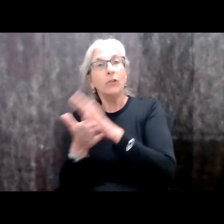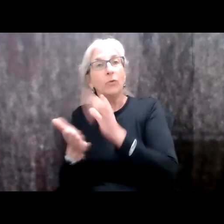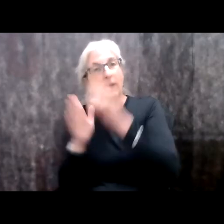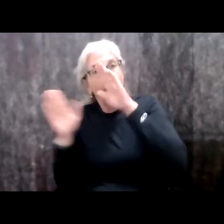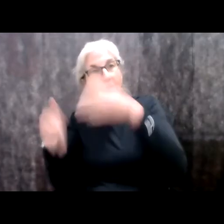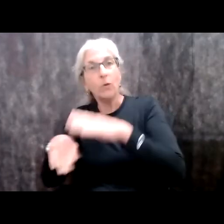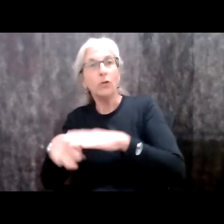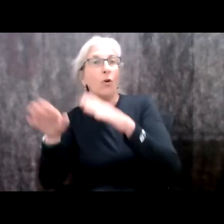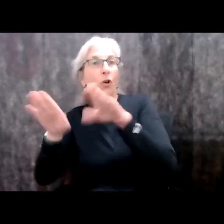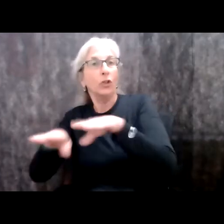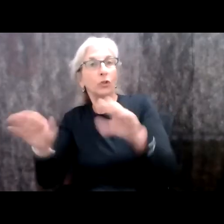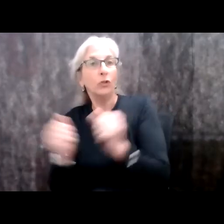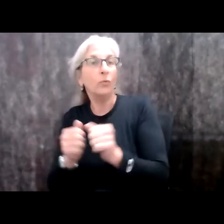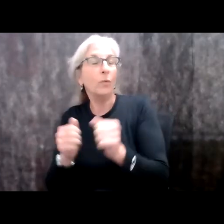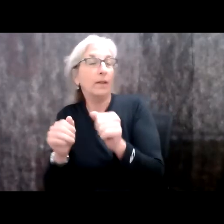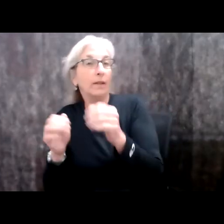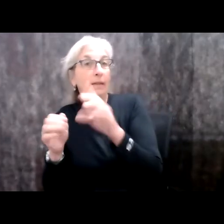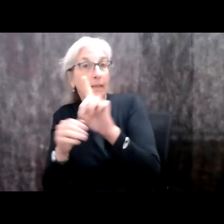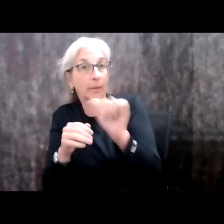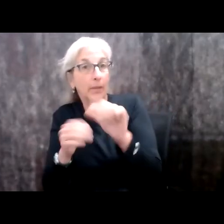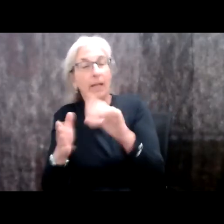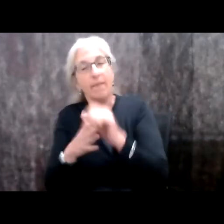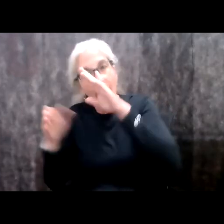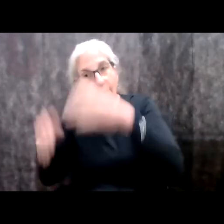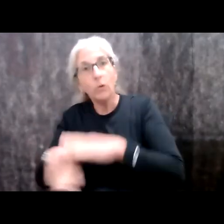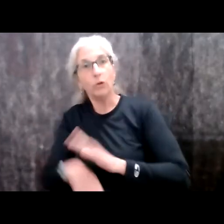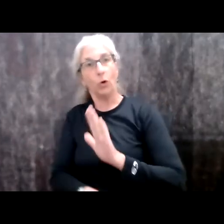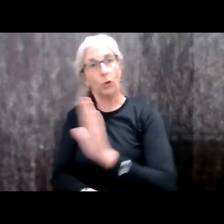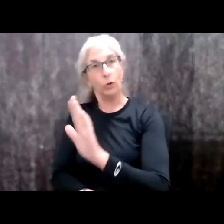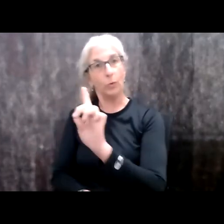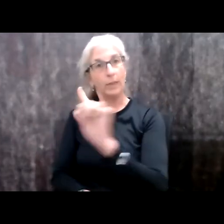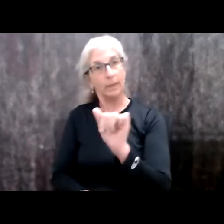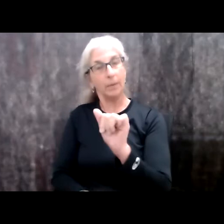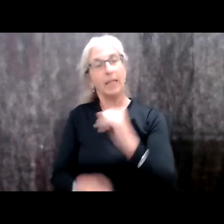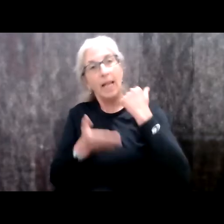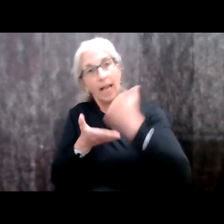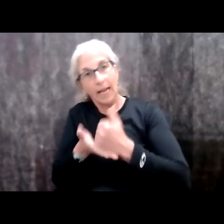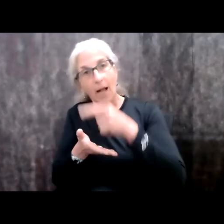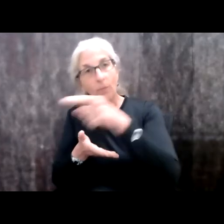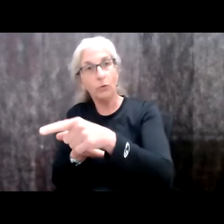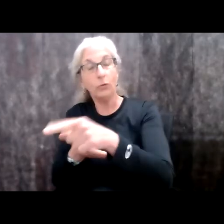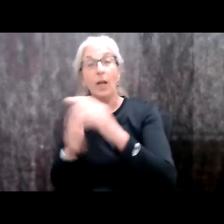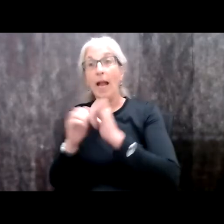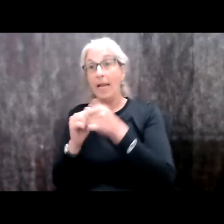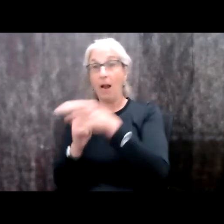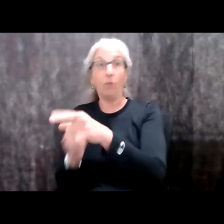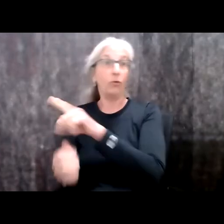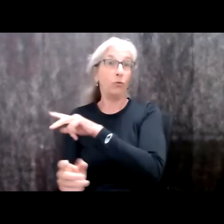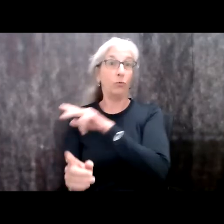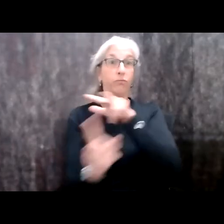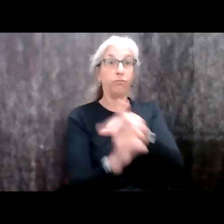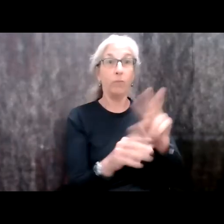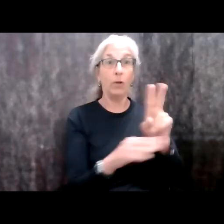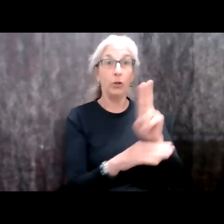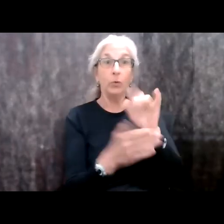right? Number one, it focuses on your disability and helping you, and how you translate that into society, which is something that you won't